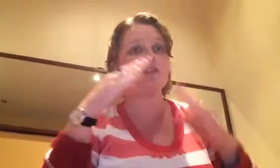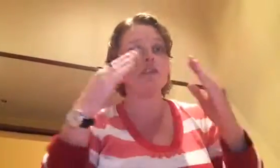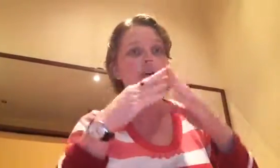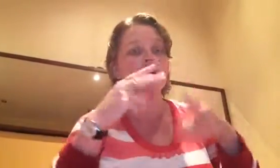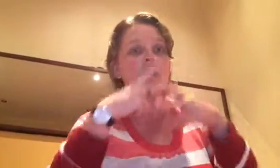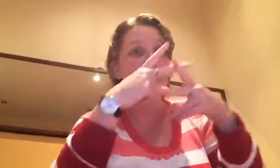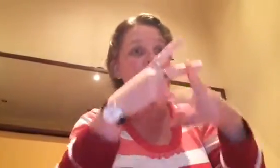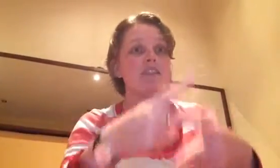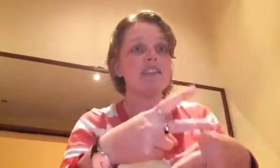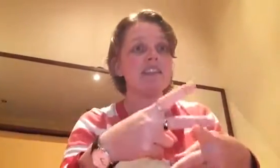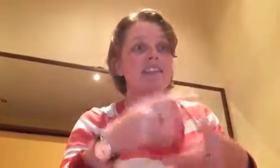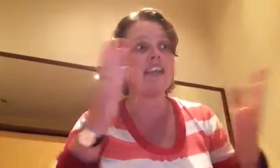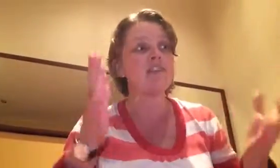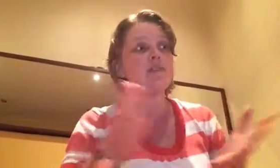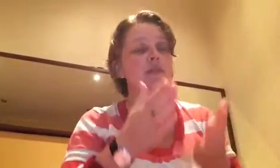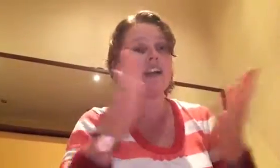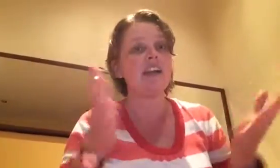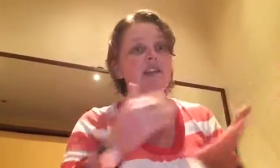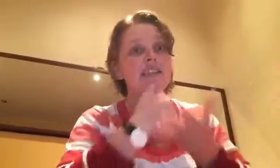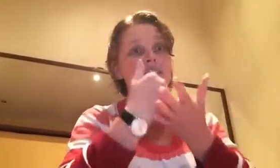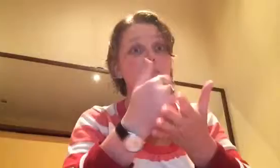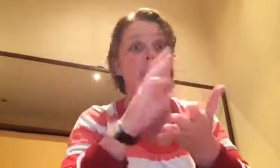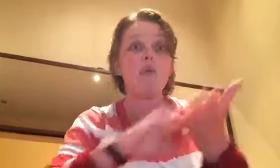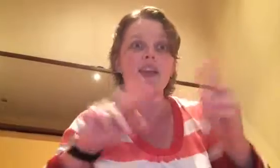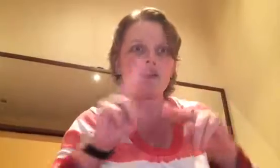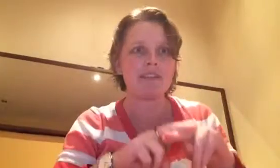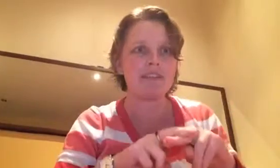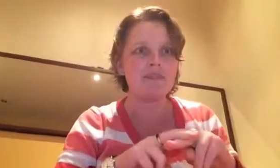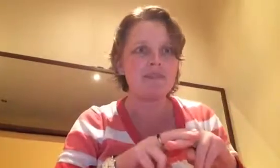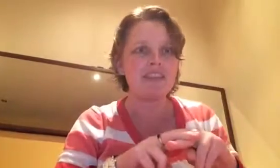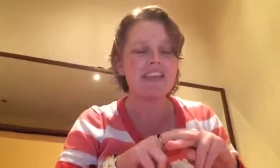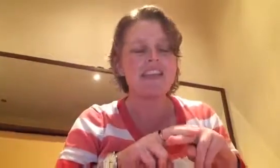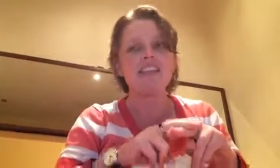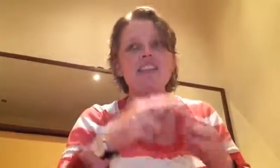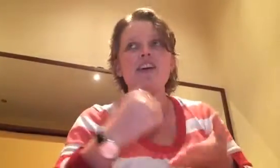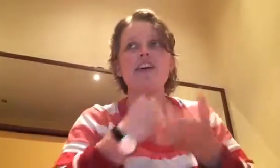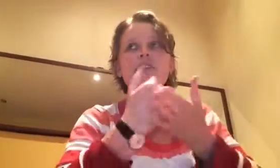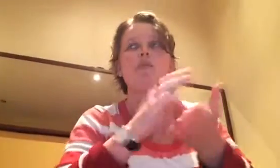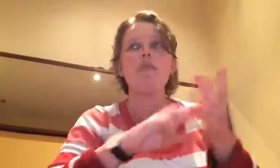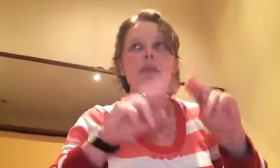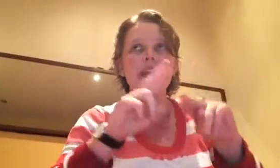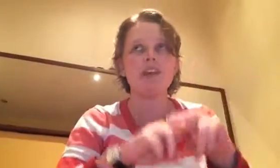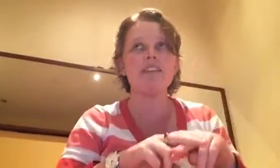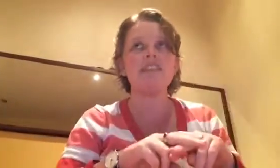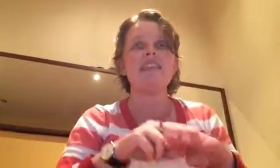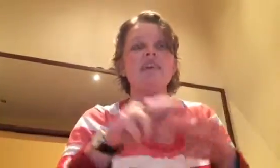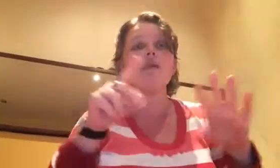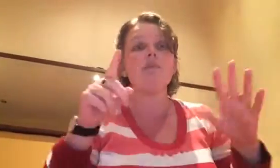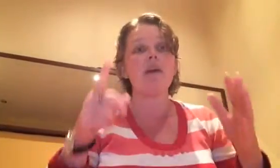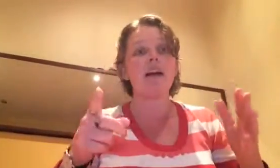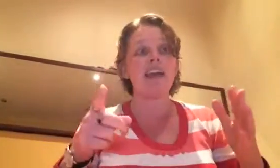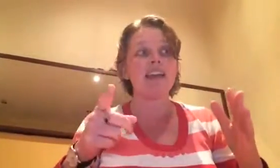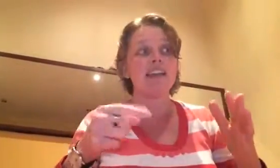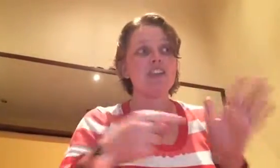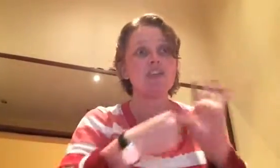do home visits and to encourage and support parents. So I support parents by